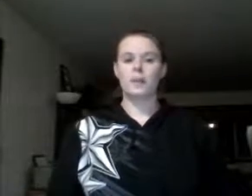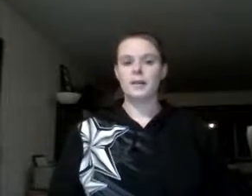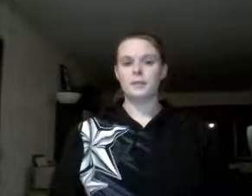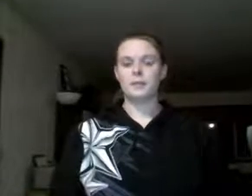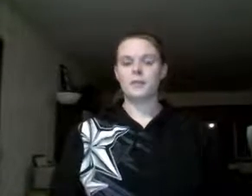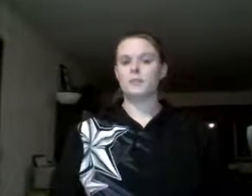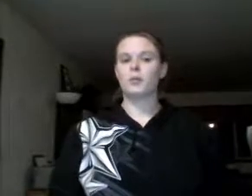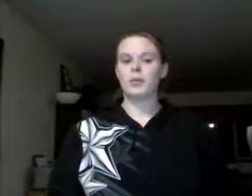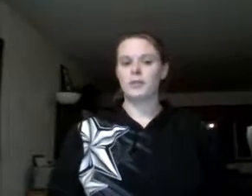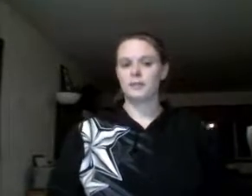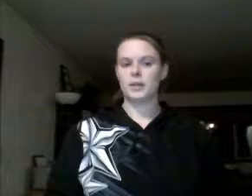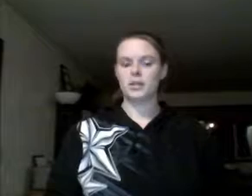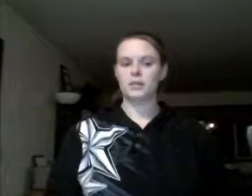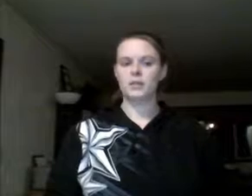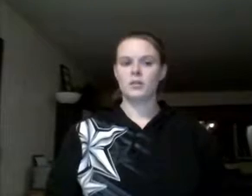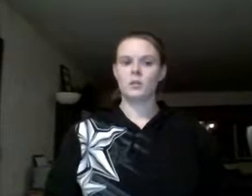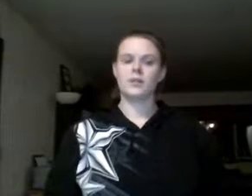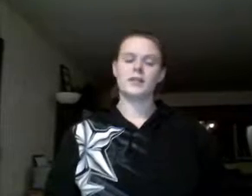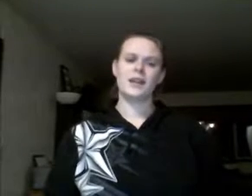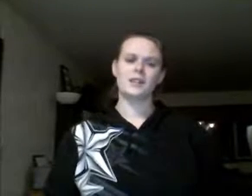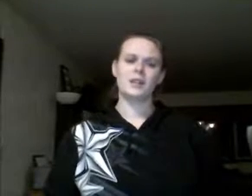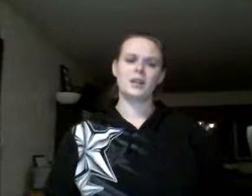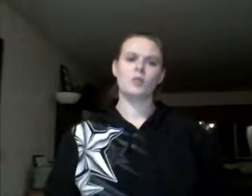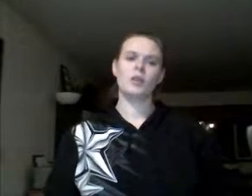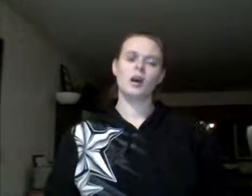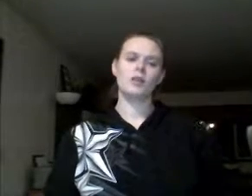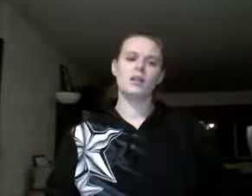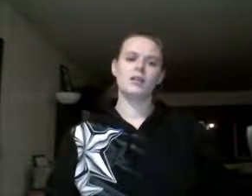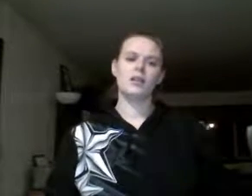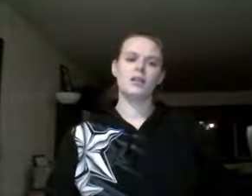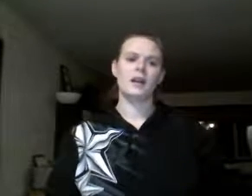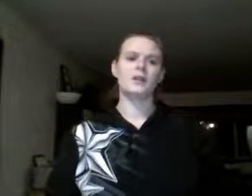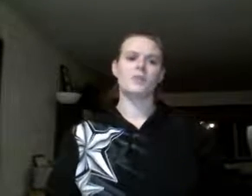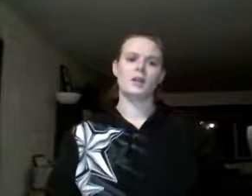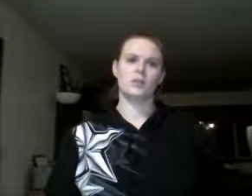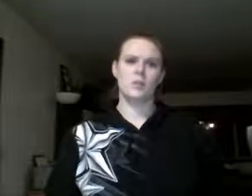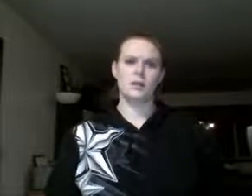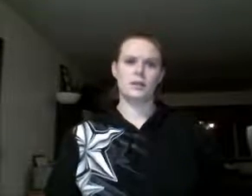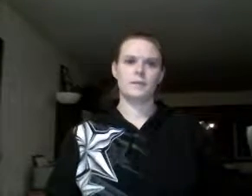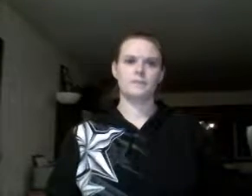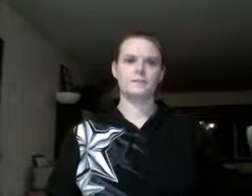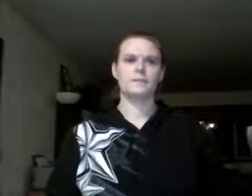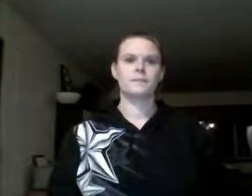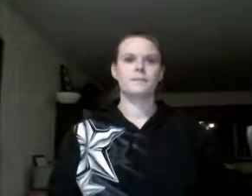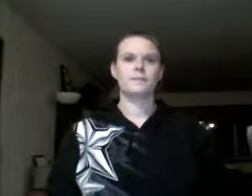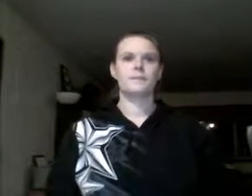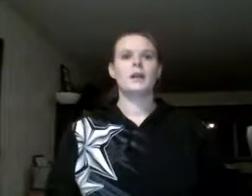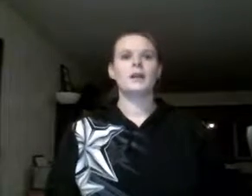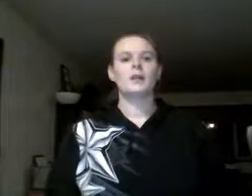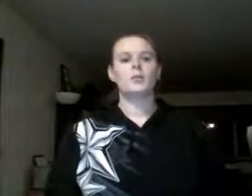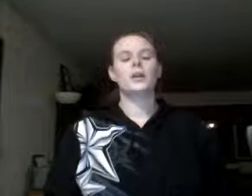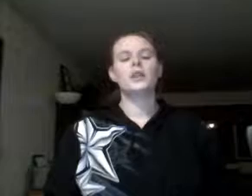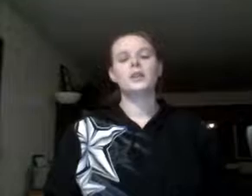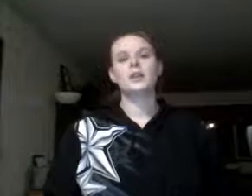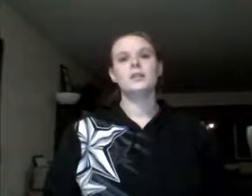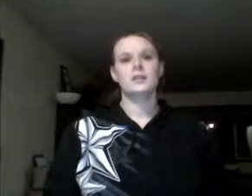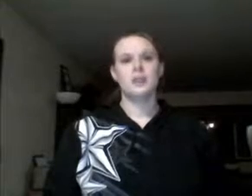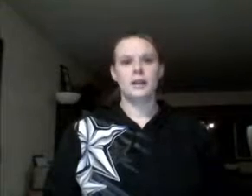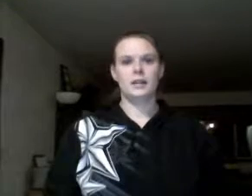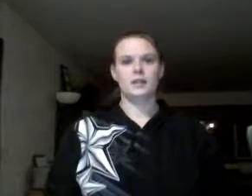them? Pricing information, what size I'll need, what color I'll need, as well as quantity. When each thing is decided